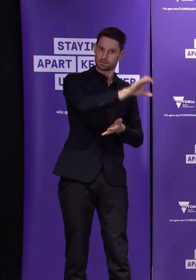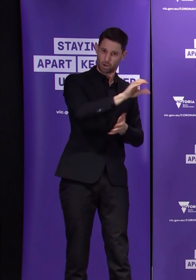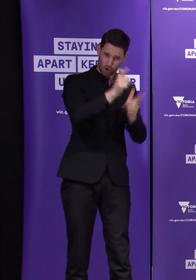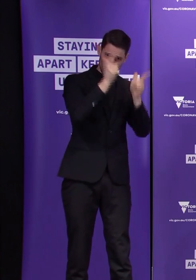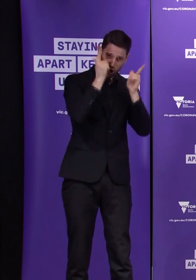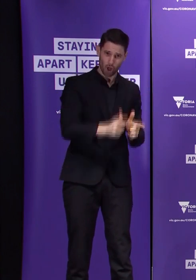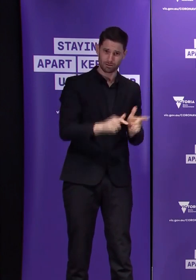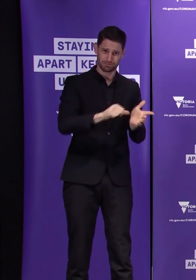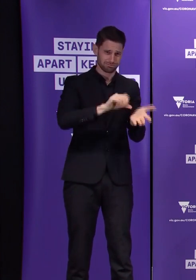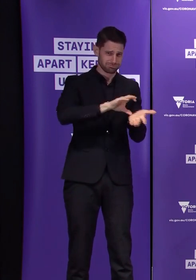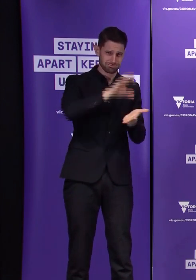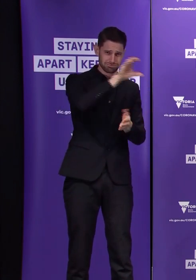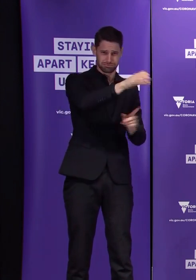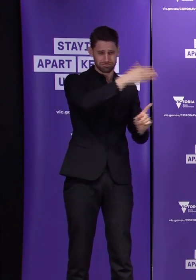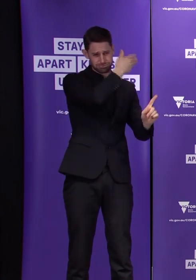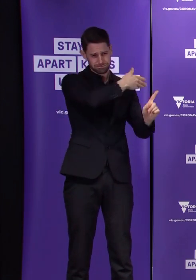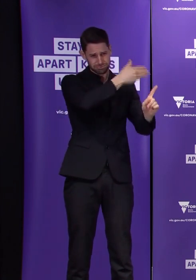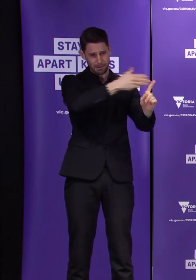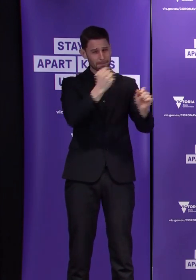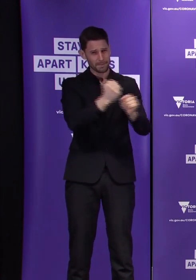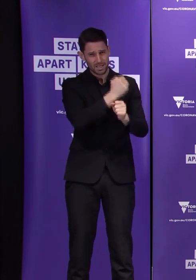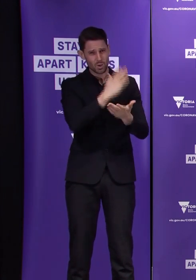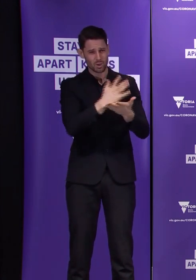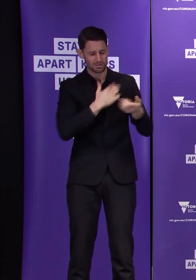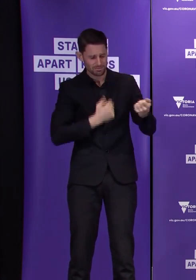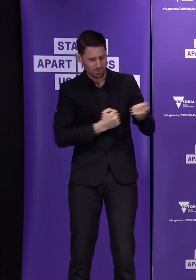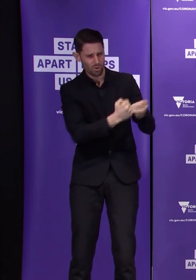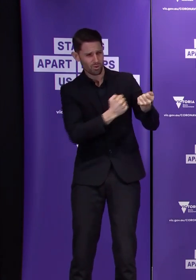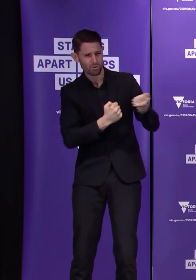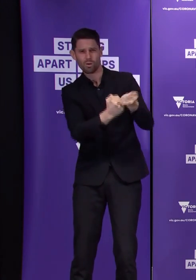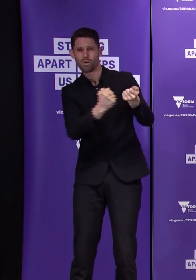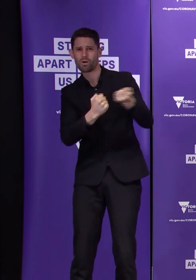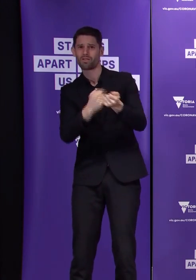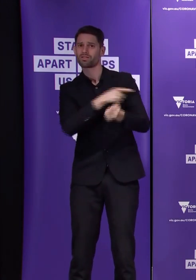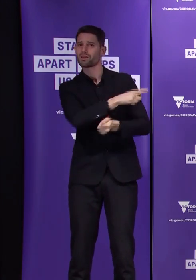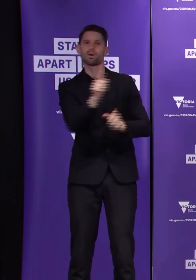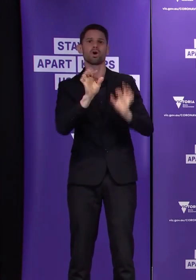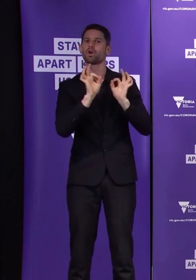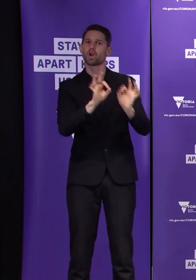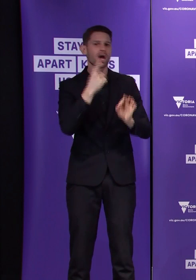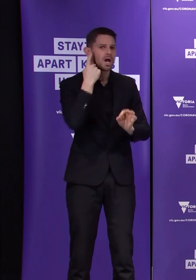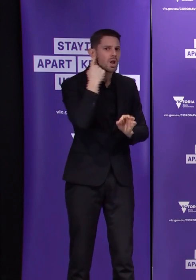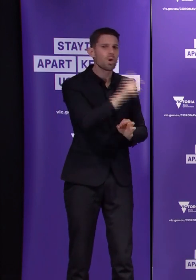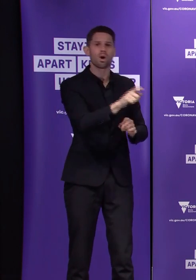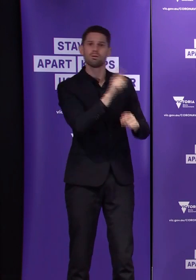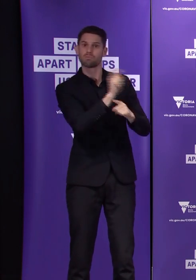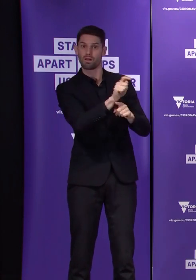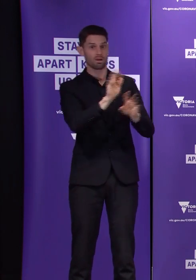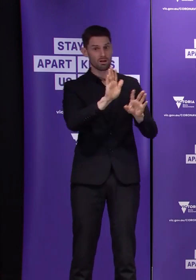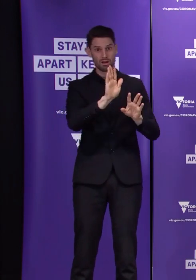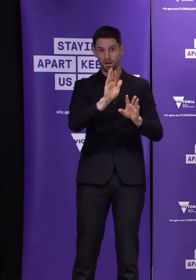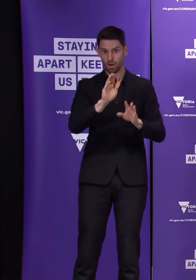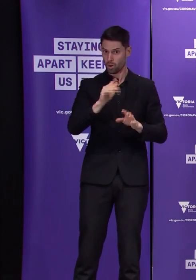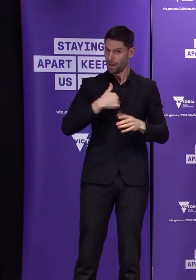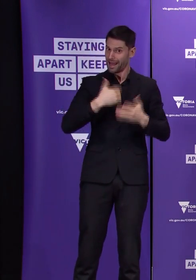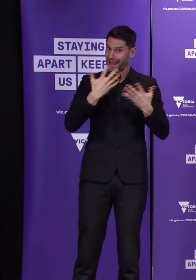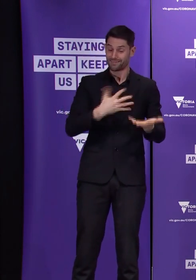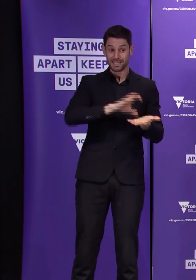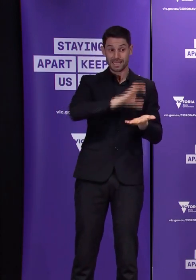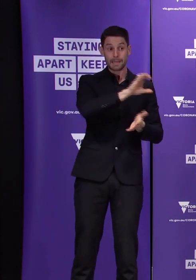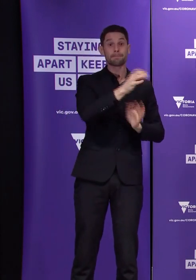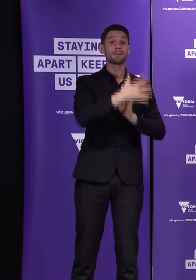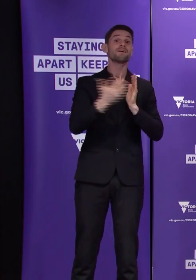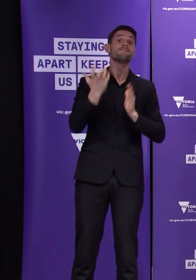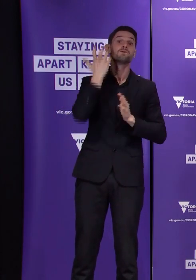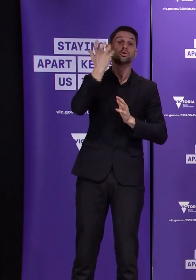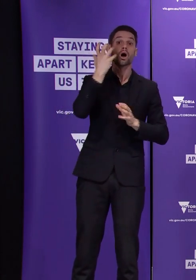service system meets the needs of those who rely on it. That should hopefully serve us well going to the time